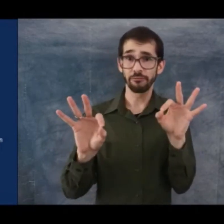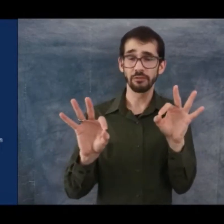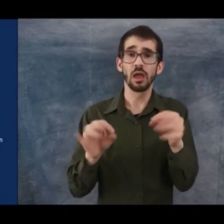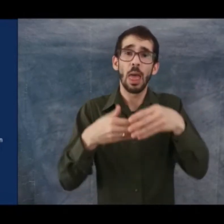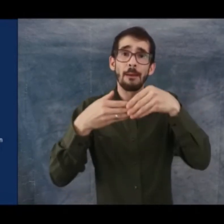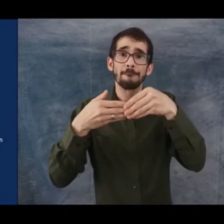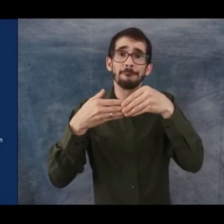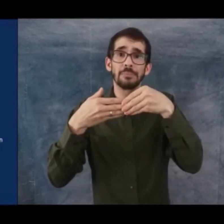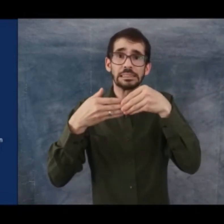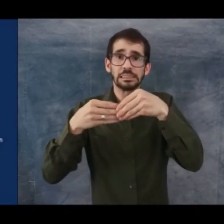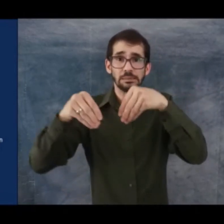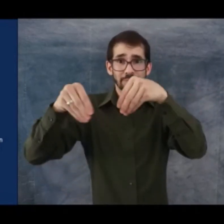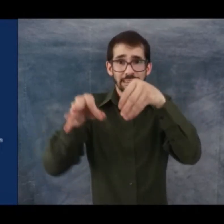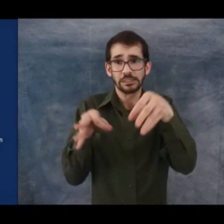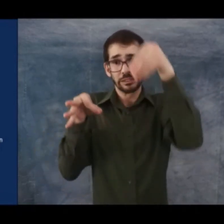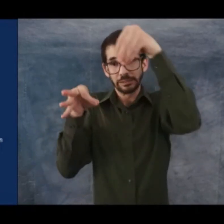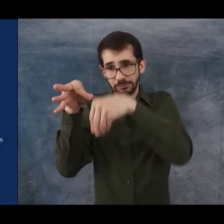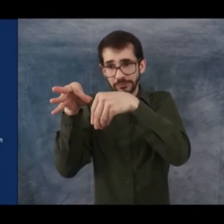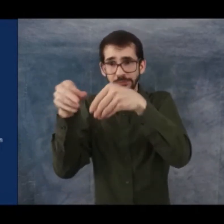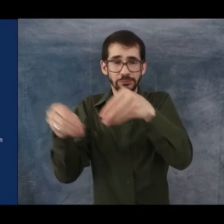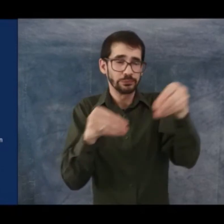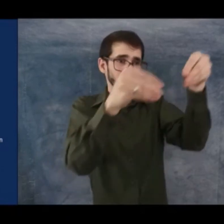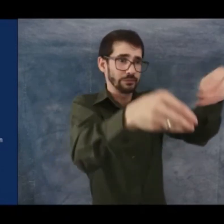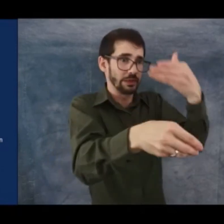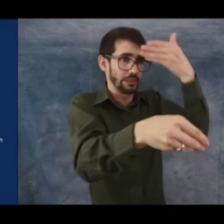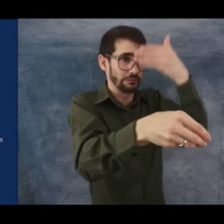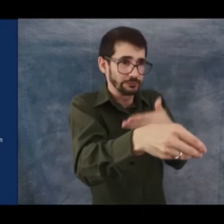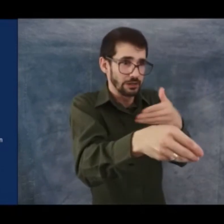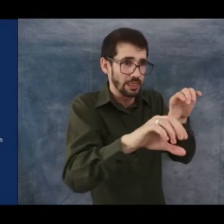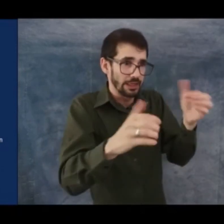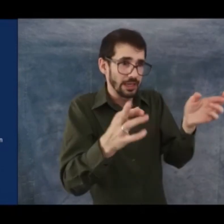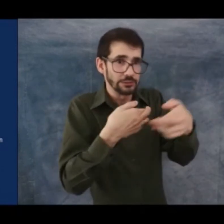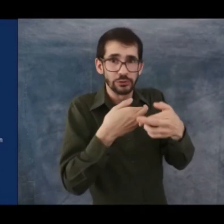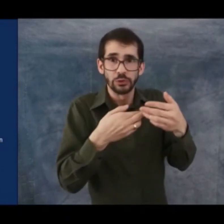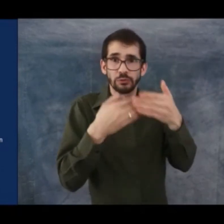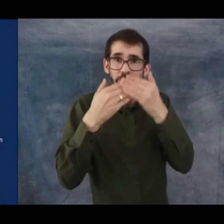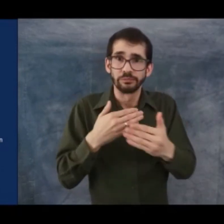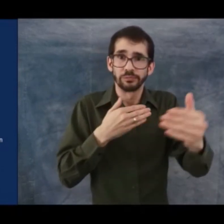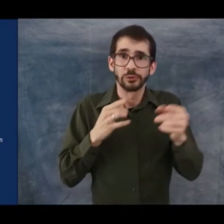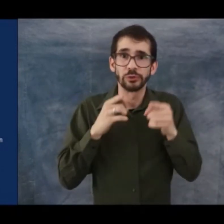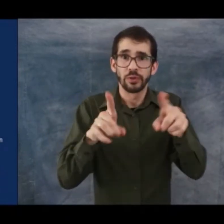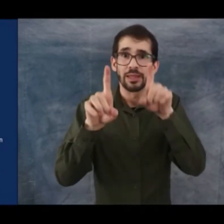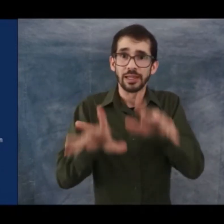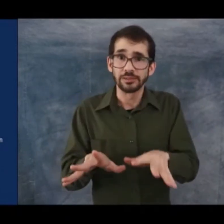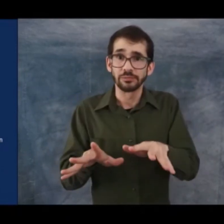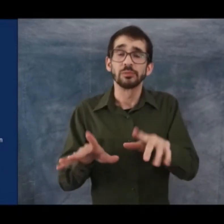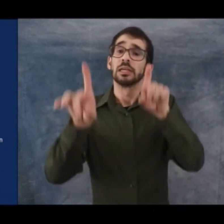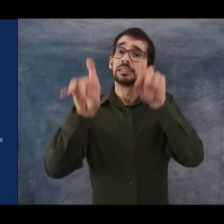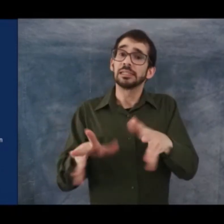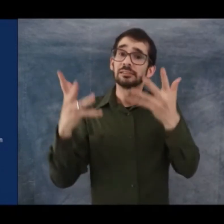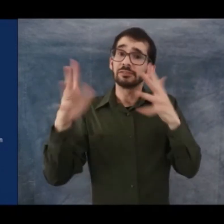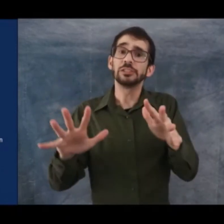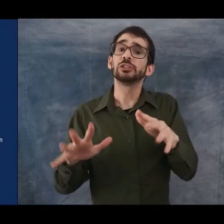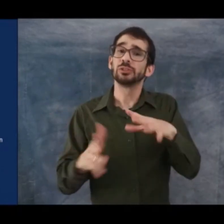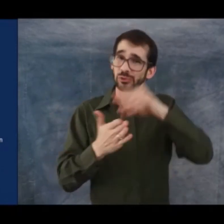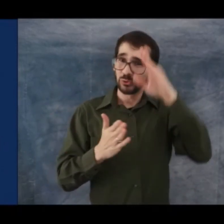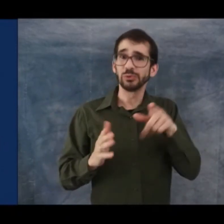of the classroom for the duration of testing. Students will be able to get a grab-and-go lunch following testing each day.